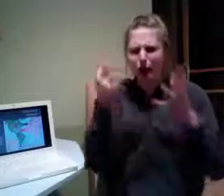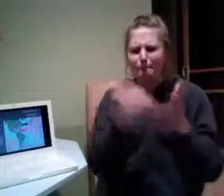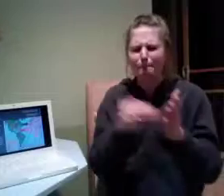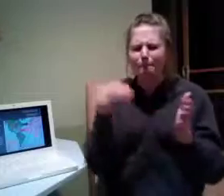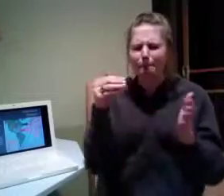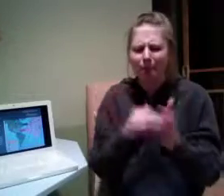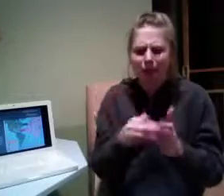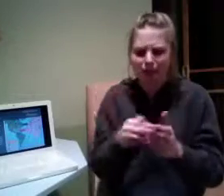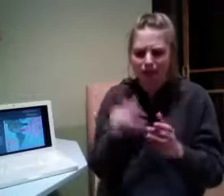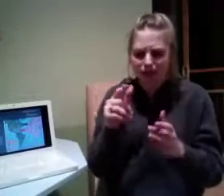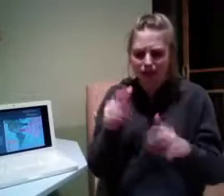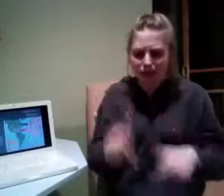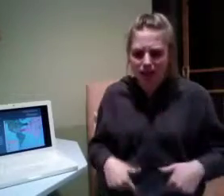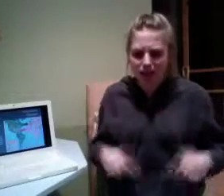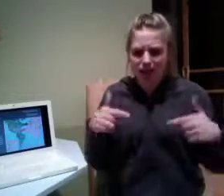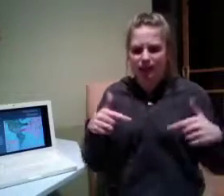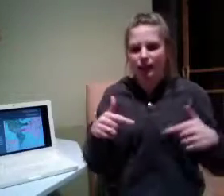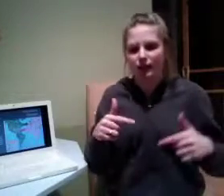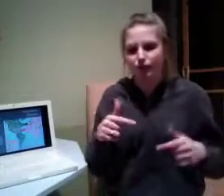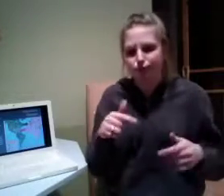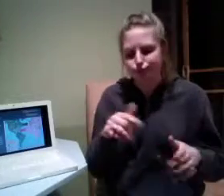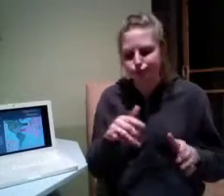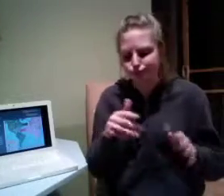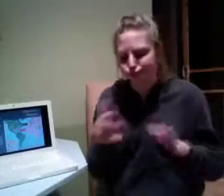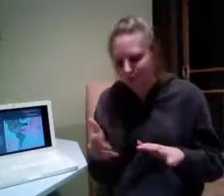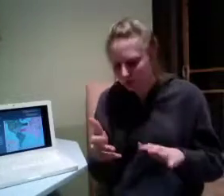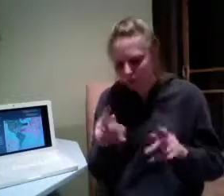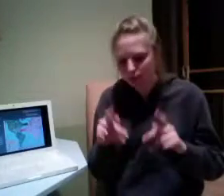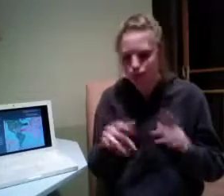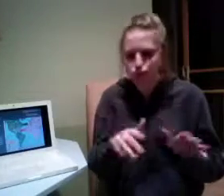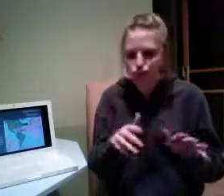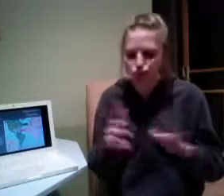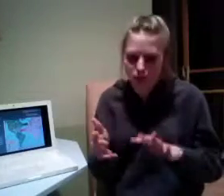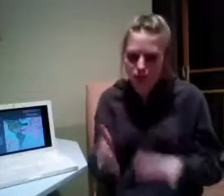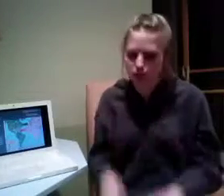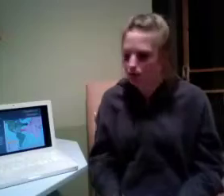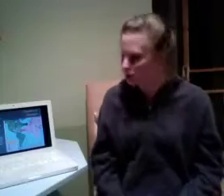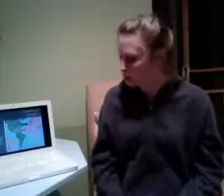lives are lost because mostly of diseases. It's not the conqueror